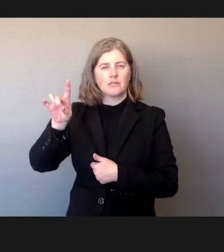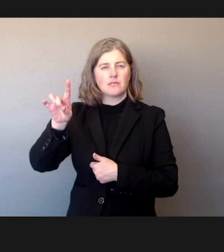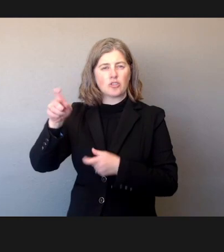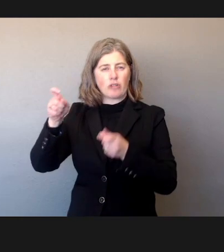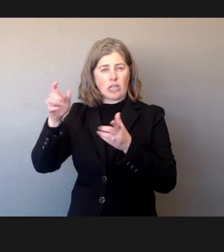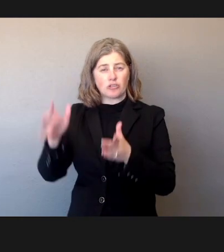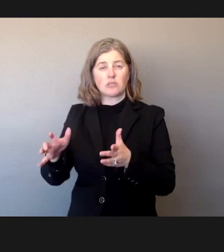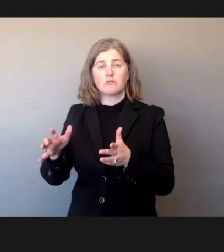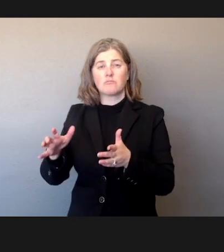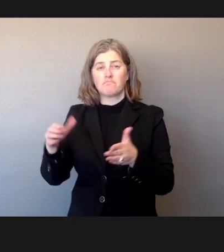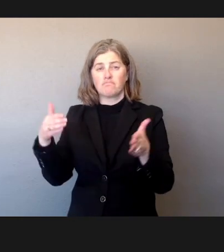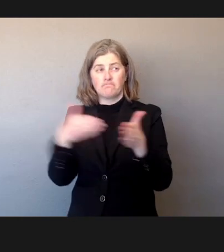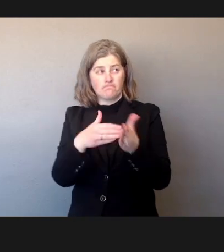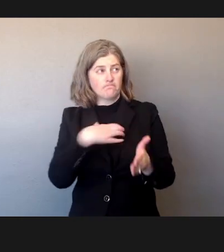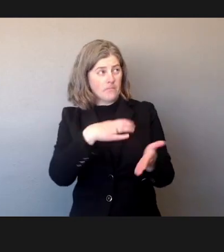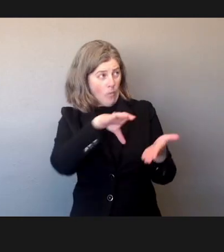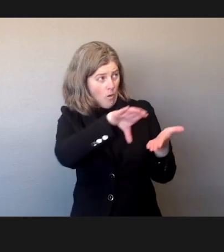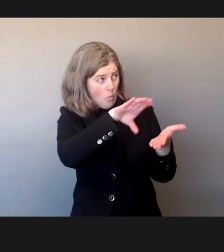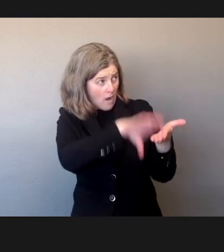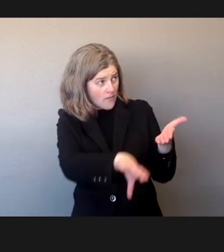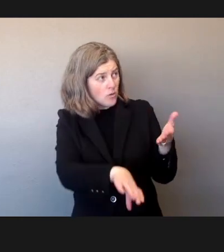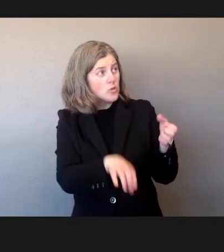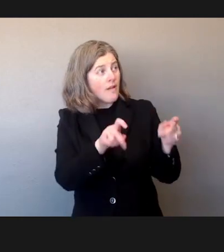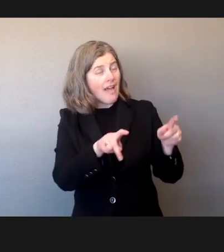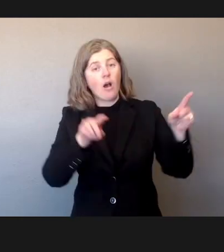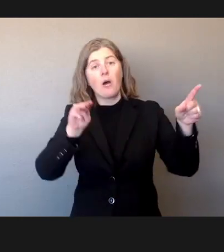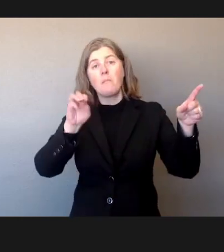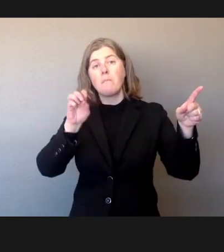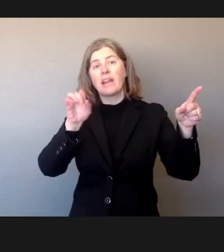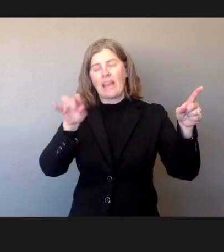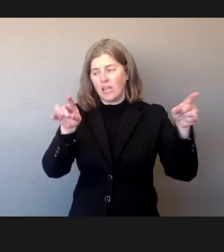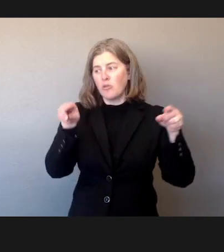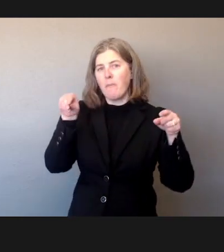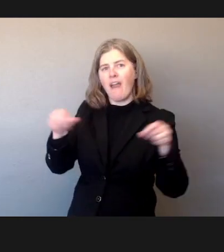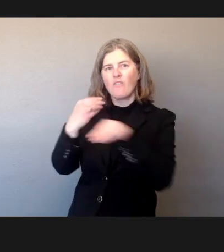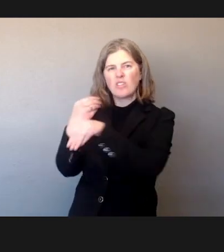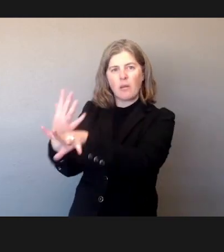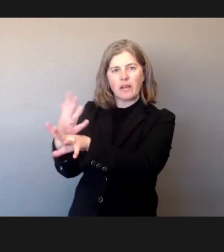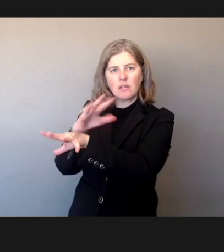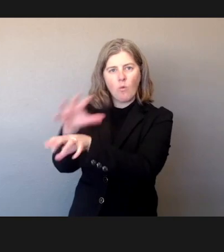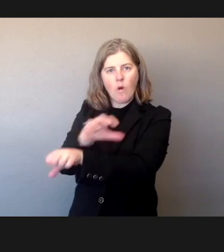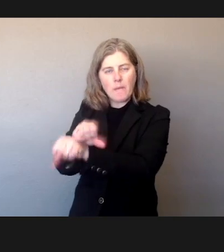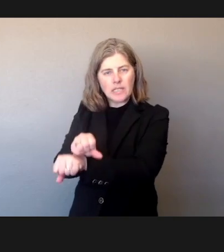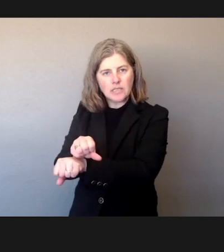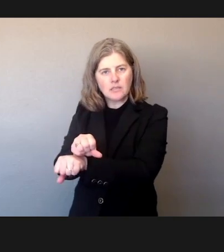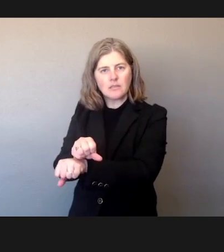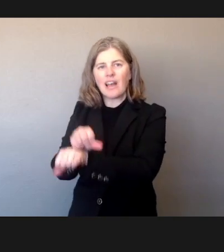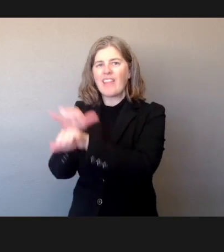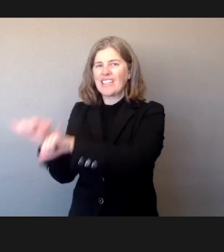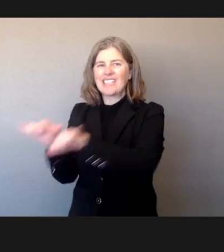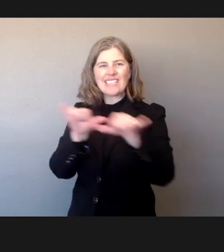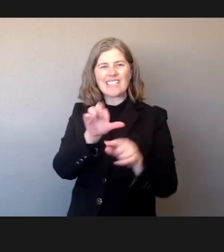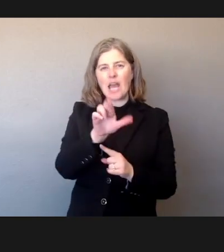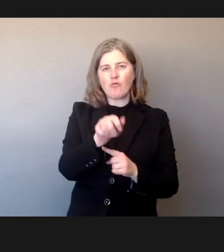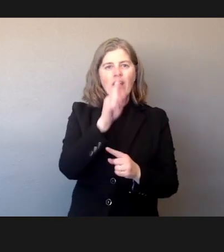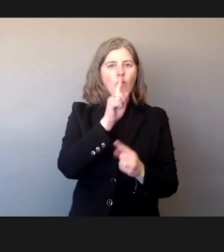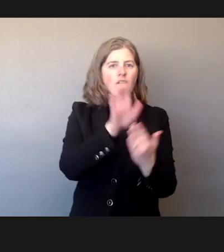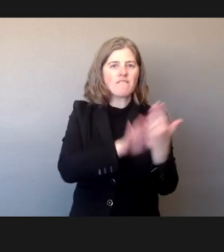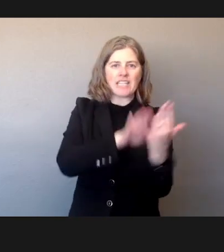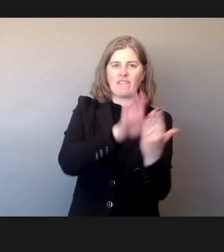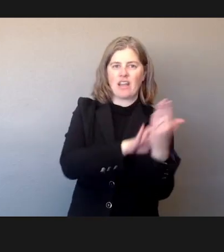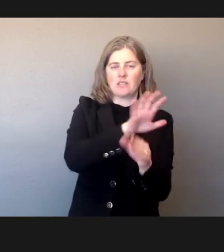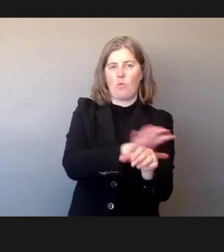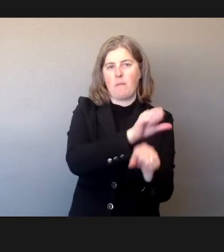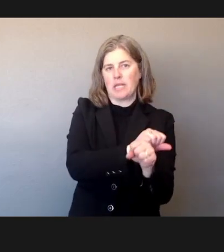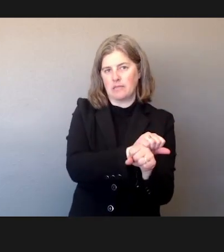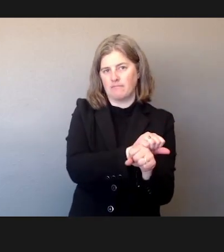to allow Medicaid to pay for telemedicine visits at the same rate that we pay for a visit if someone